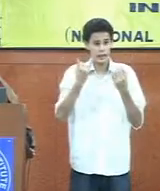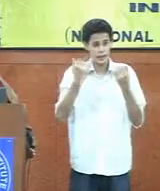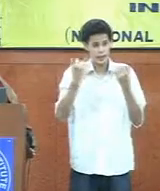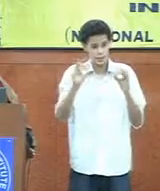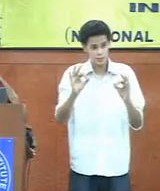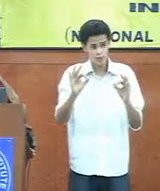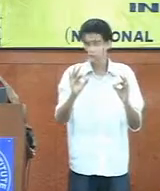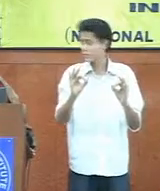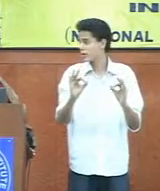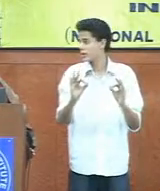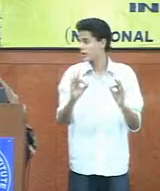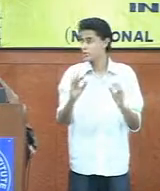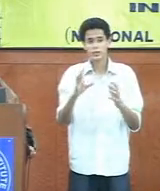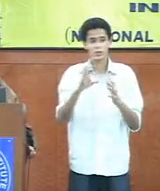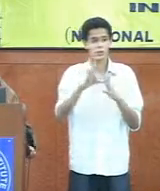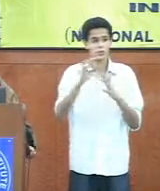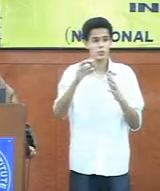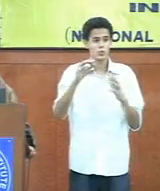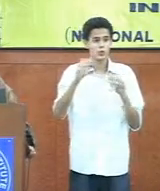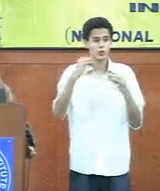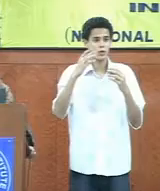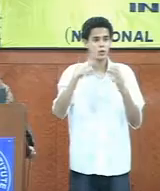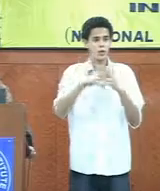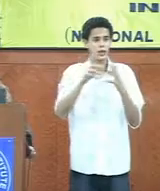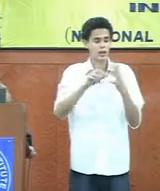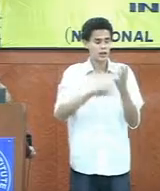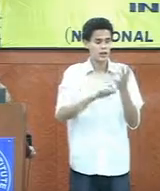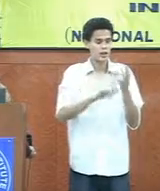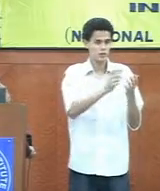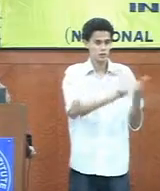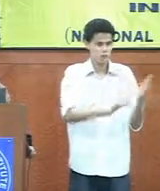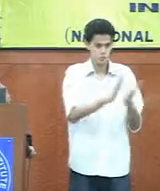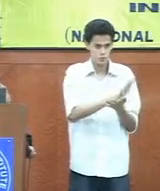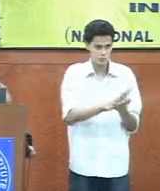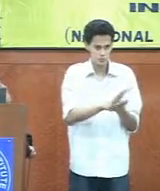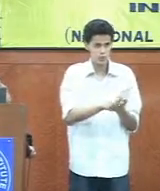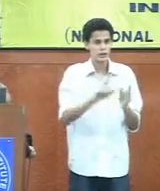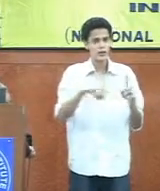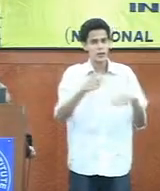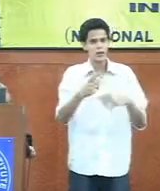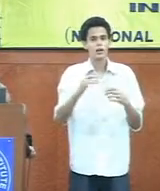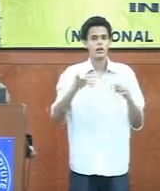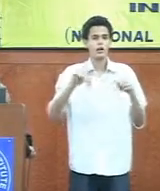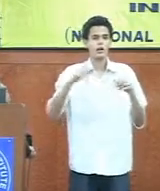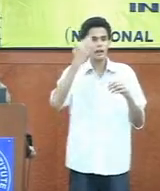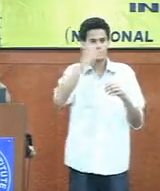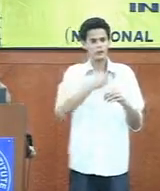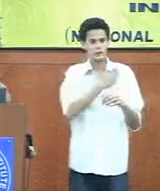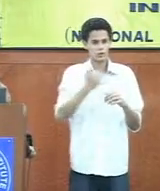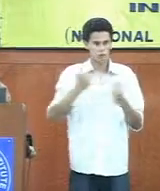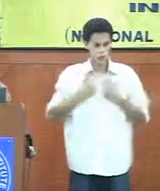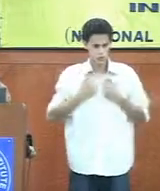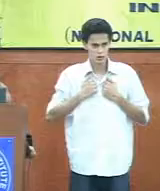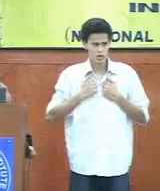If they do not leave behind a will, then the property of a Christian will